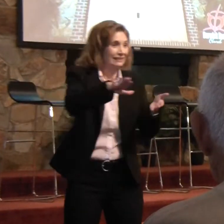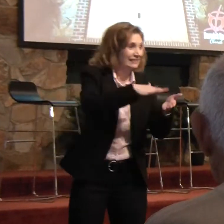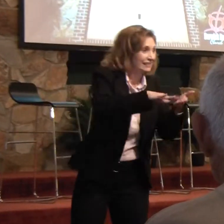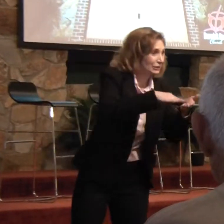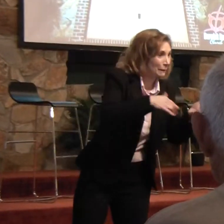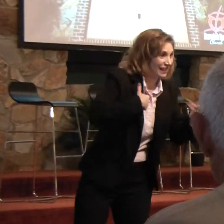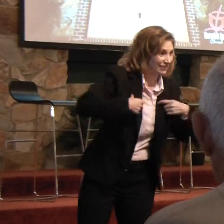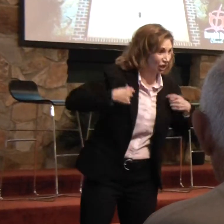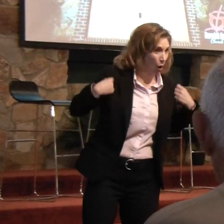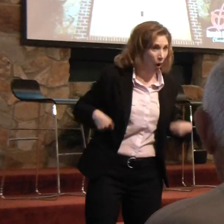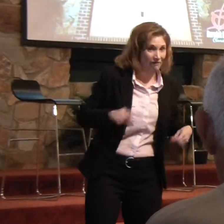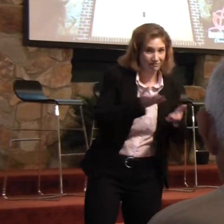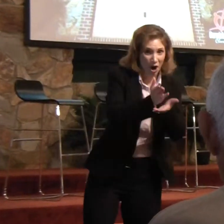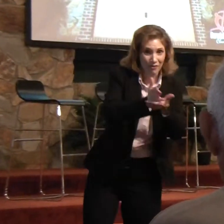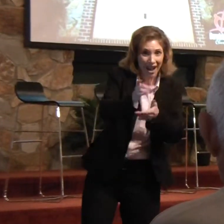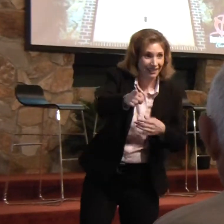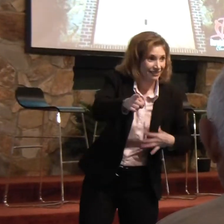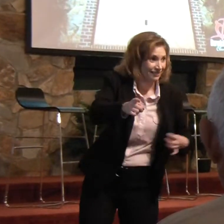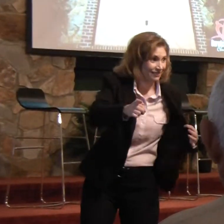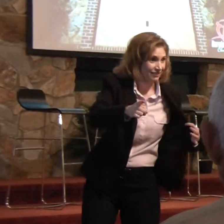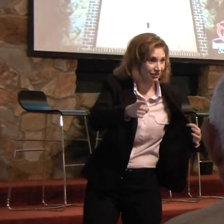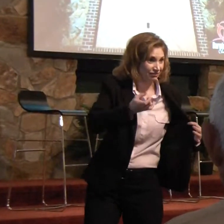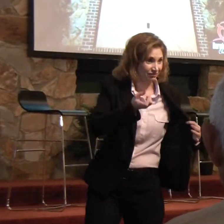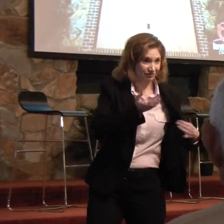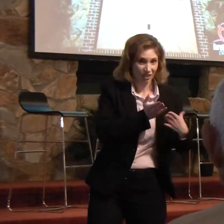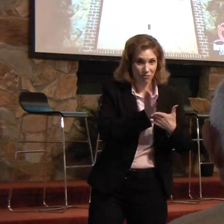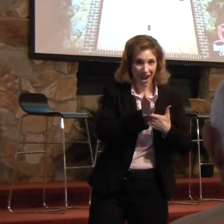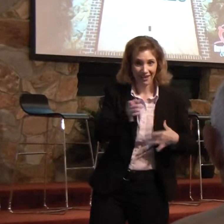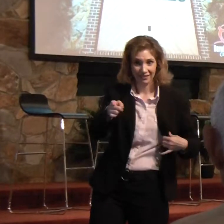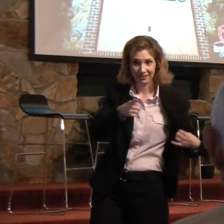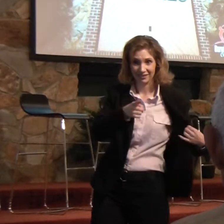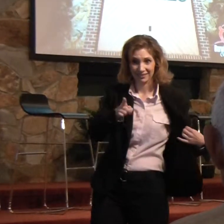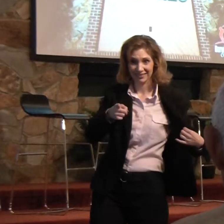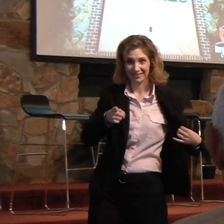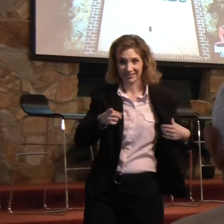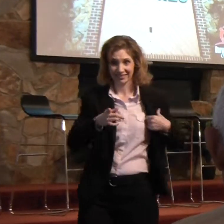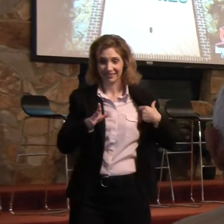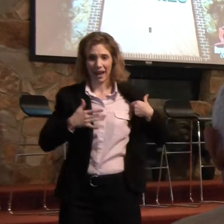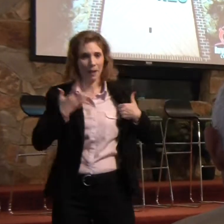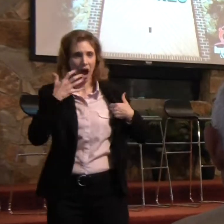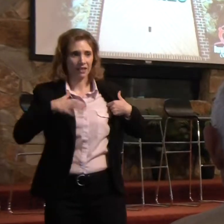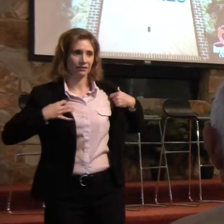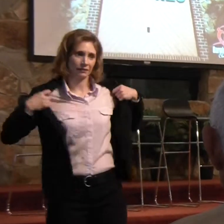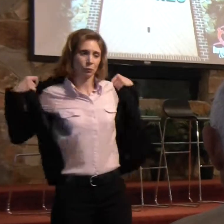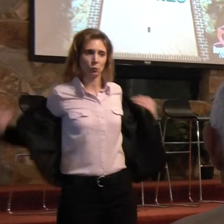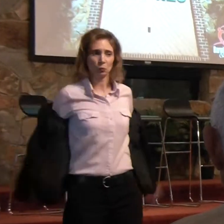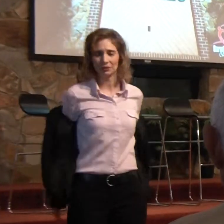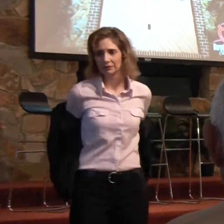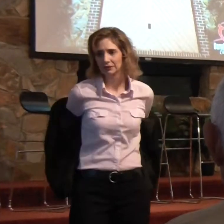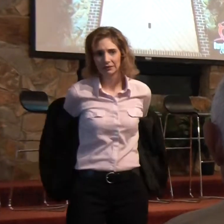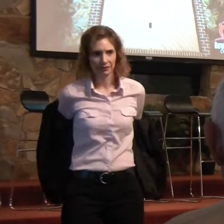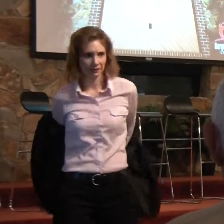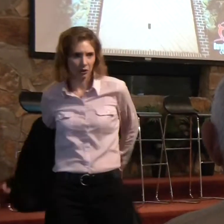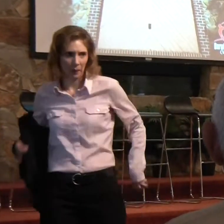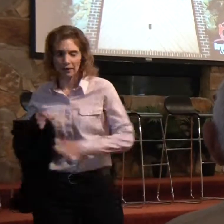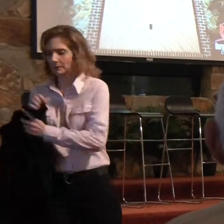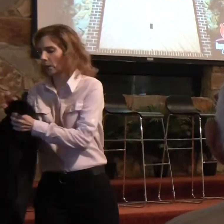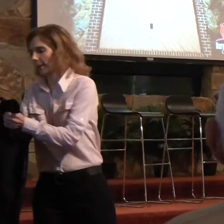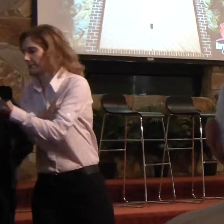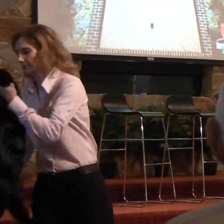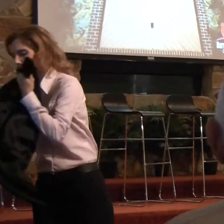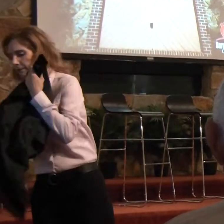here? I mean, what's the purpose of us taking time out of our